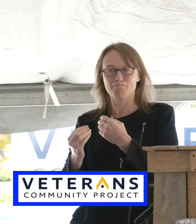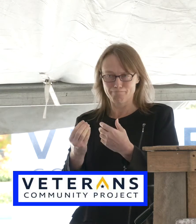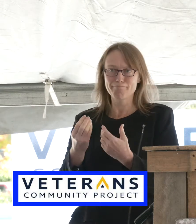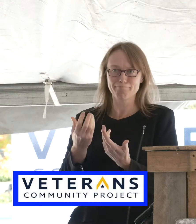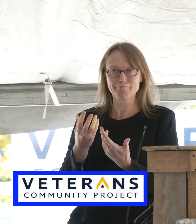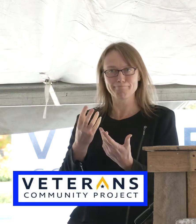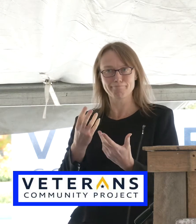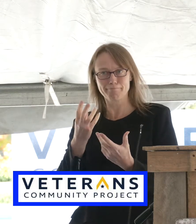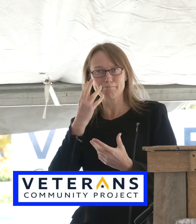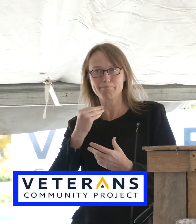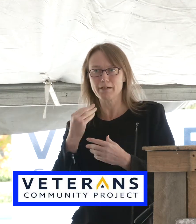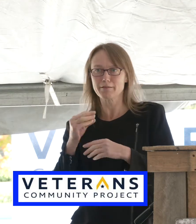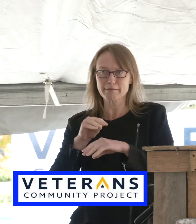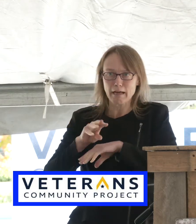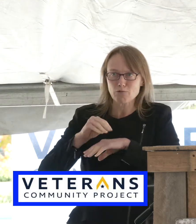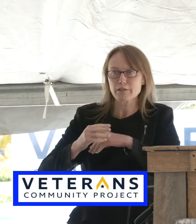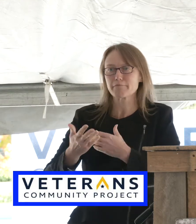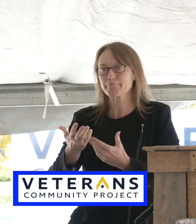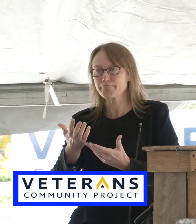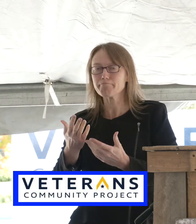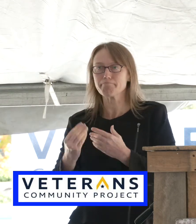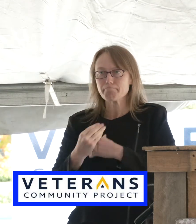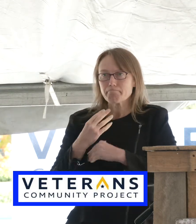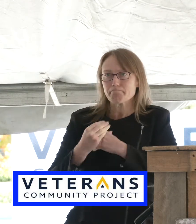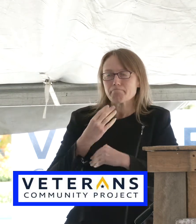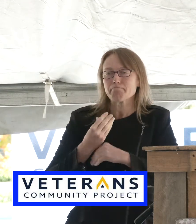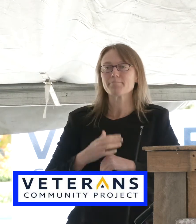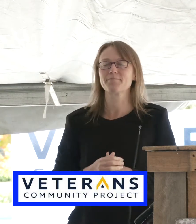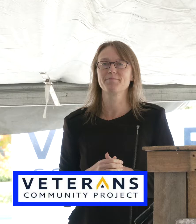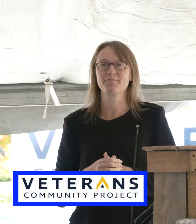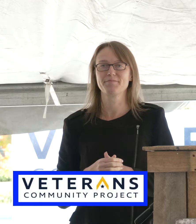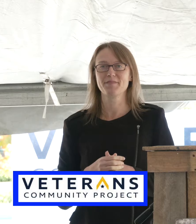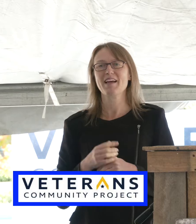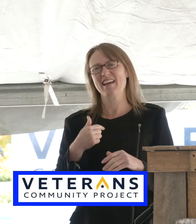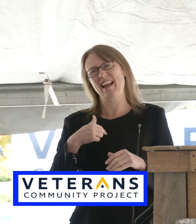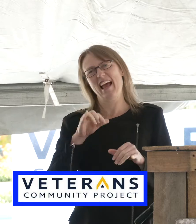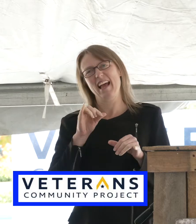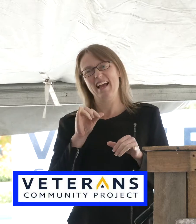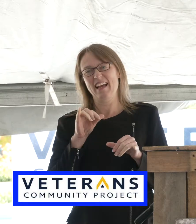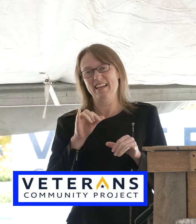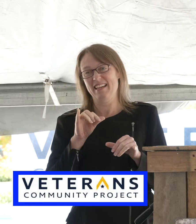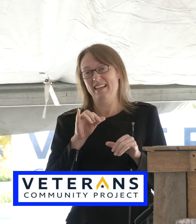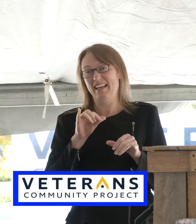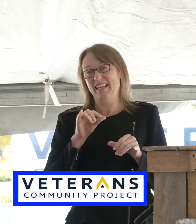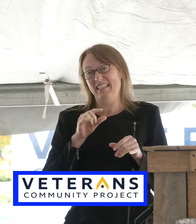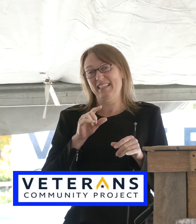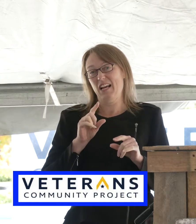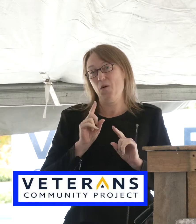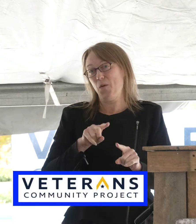So I started hanging around VCP. I like to say I was volunteering. I was hanging around VCP.